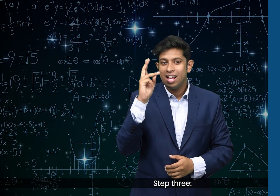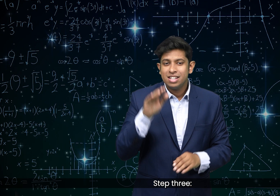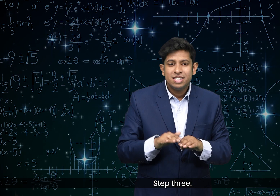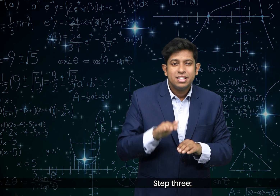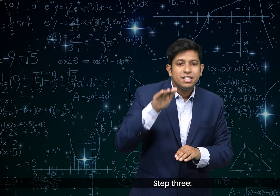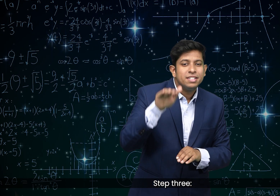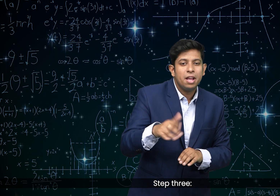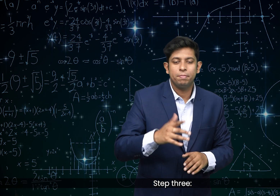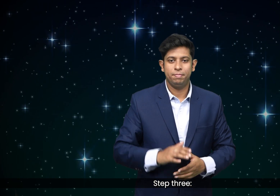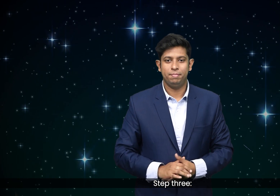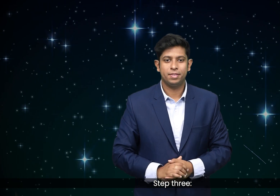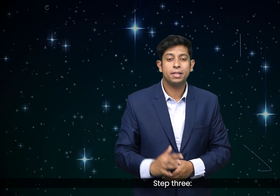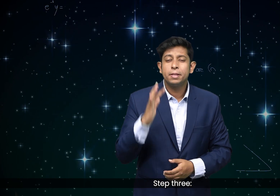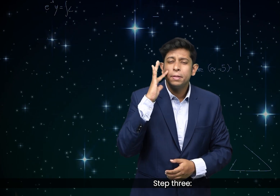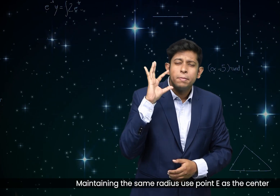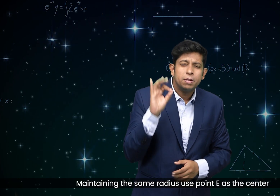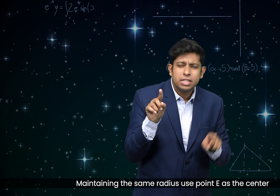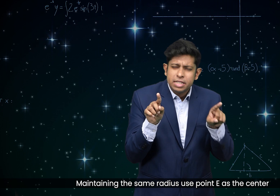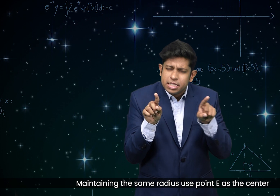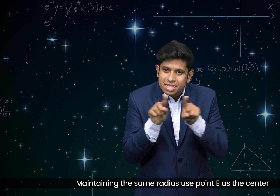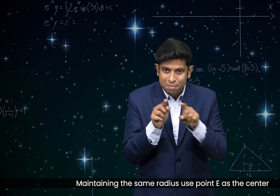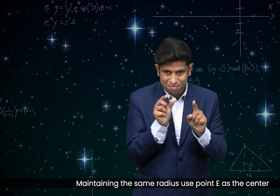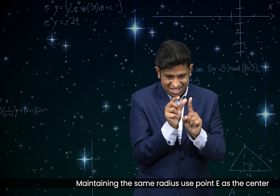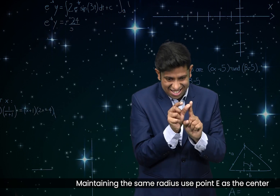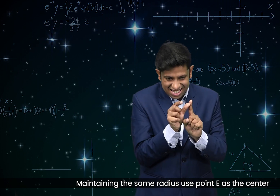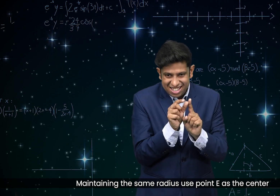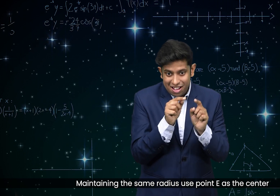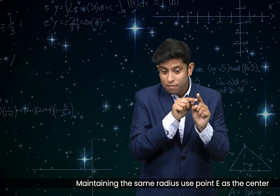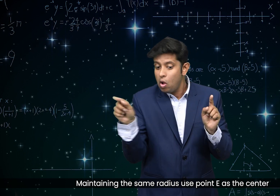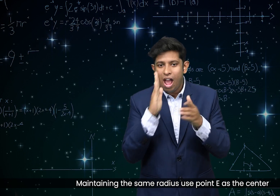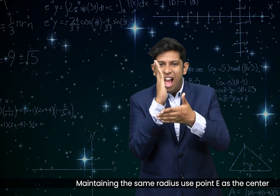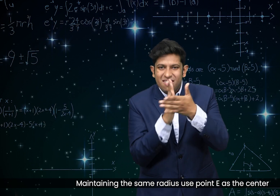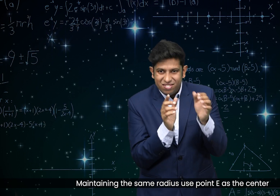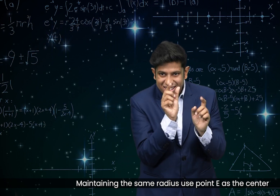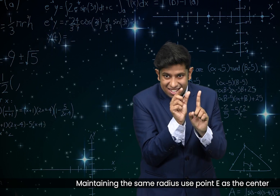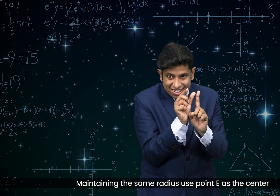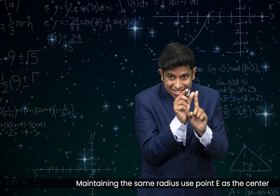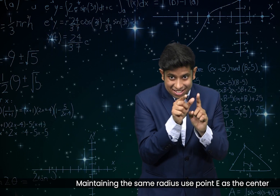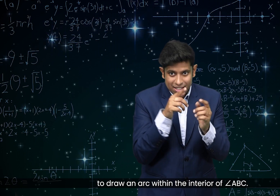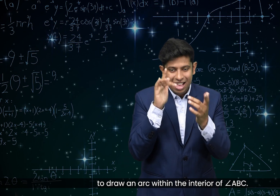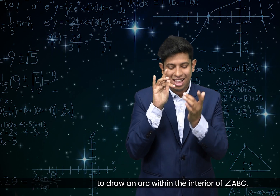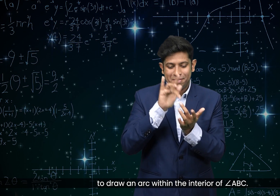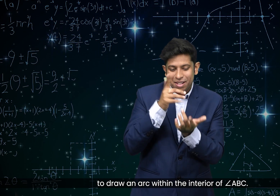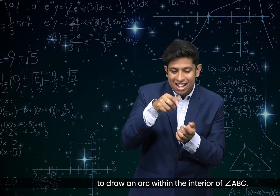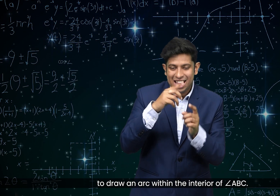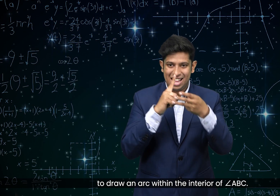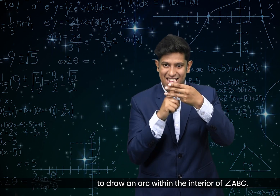Step 3. Maintaining the same radius, use point E as the center to draw an arc within